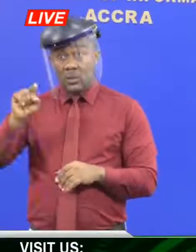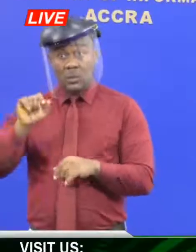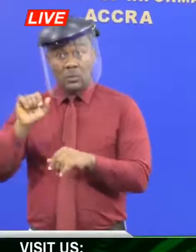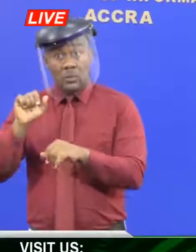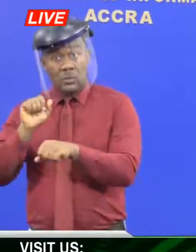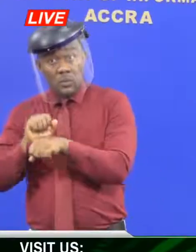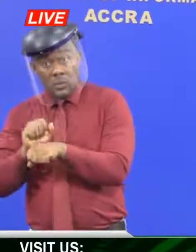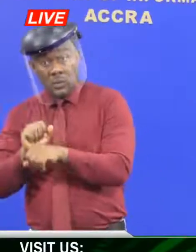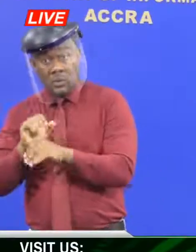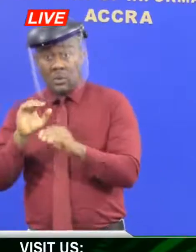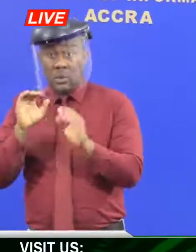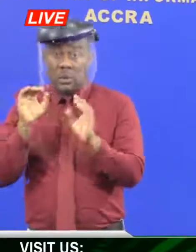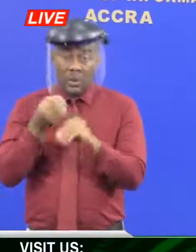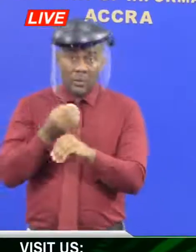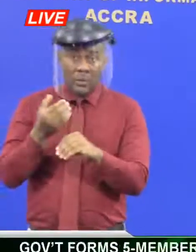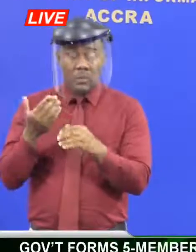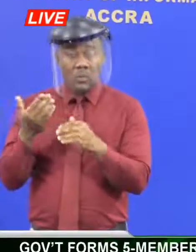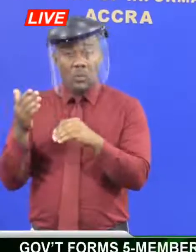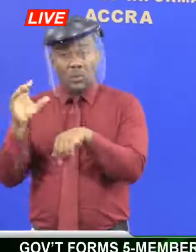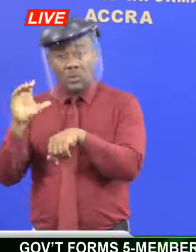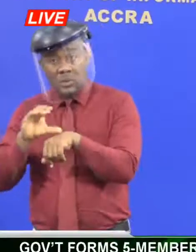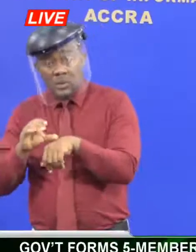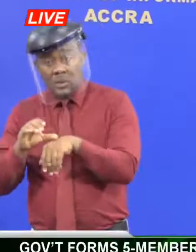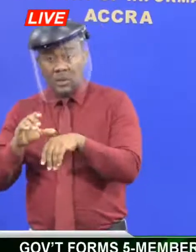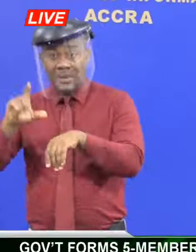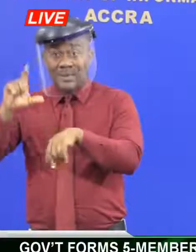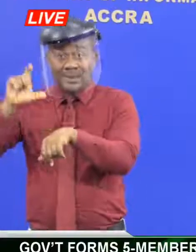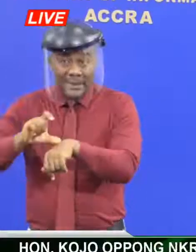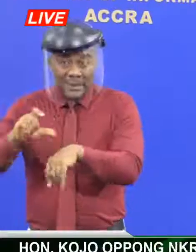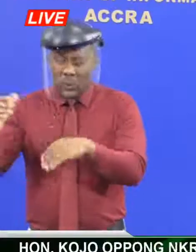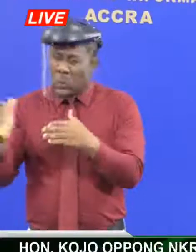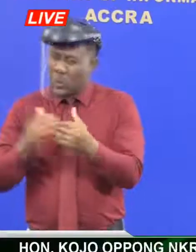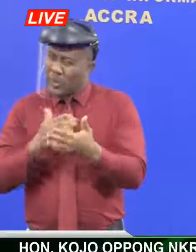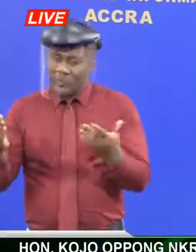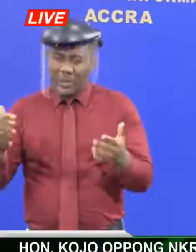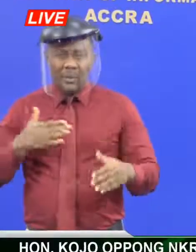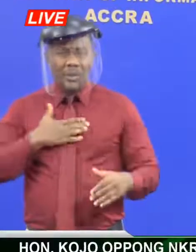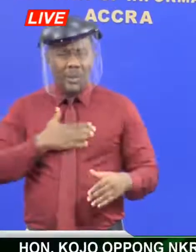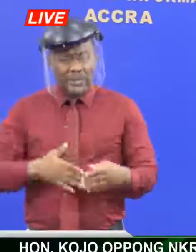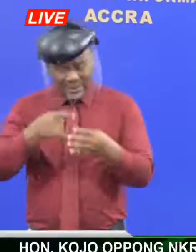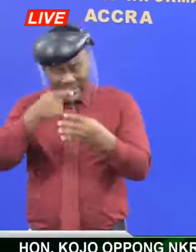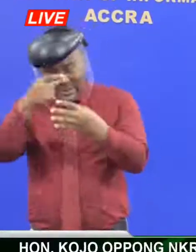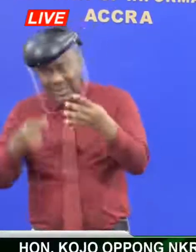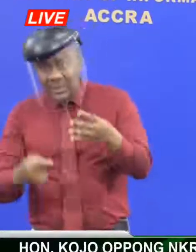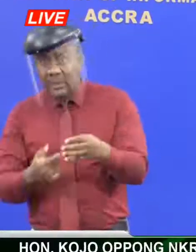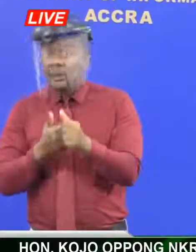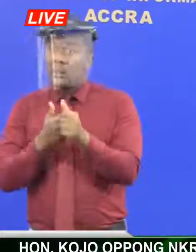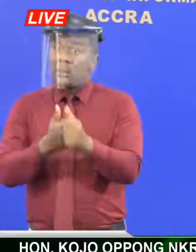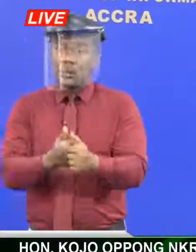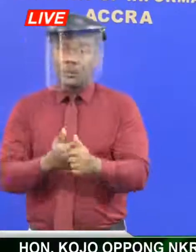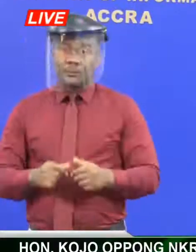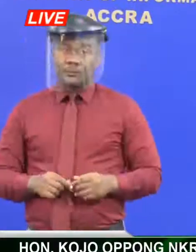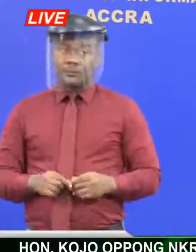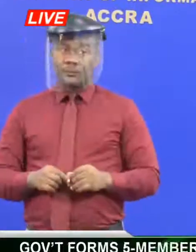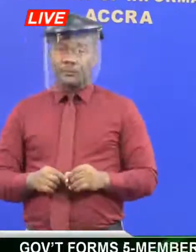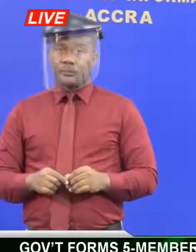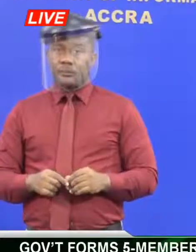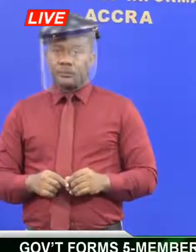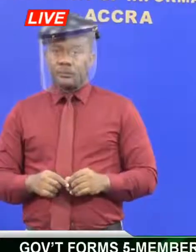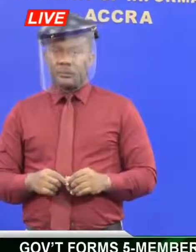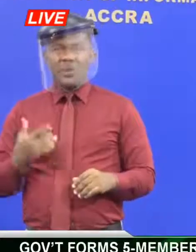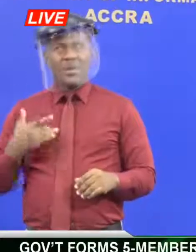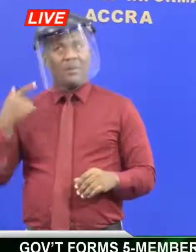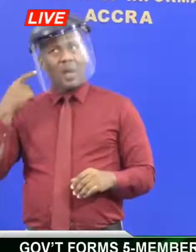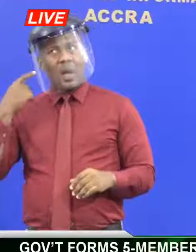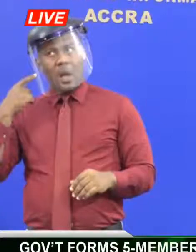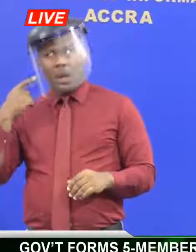una wo ko suku o se asori o masarachi o himfo niema ya kan no emfe ni agro ye ntumi nhwe ne se uti se number